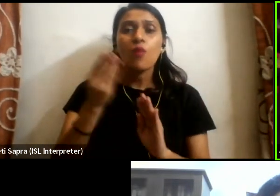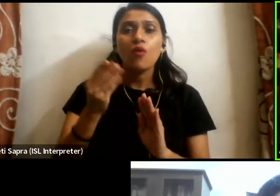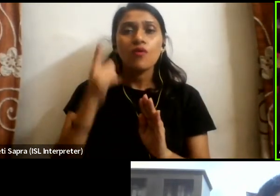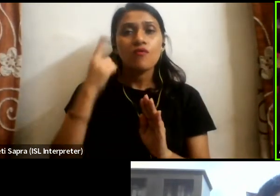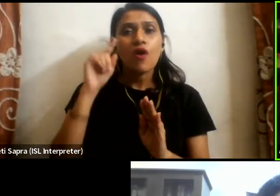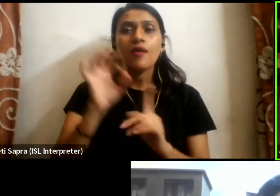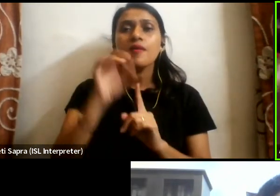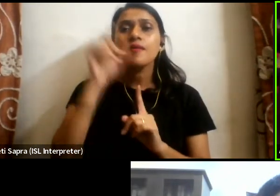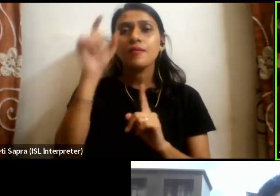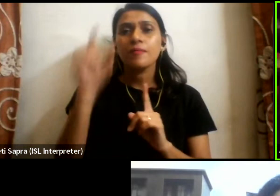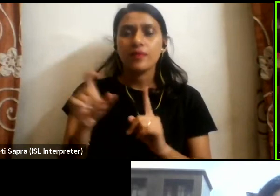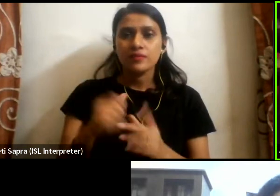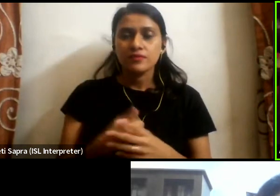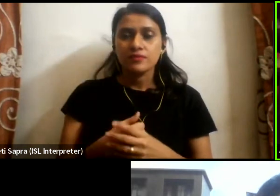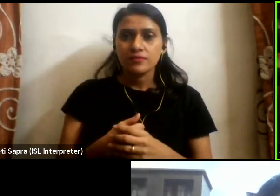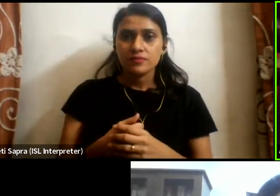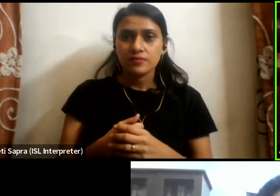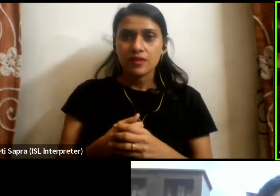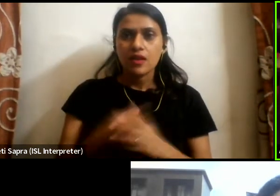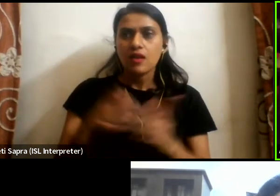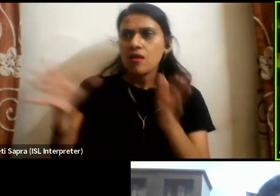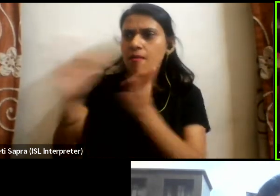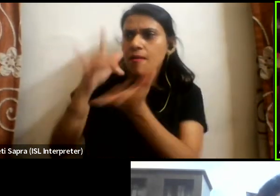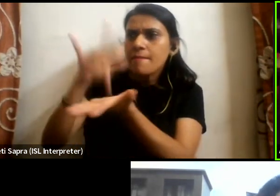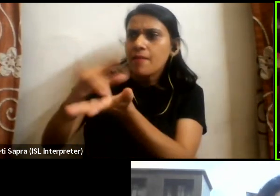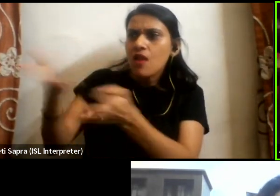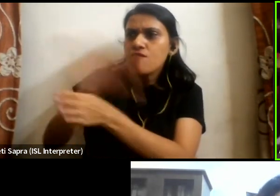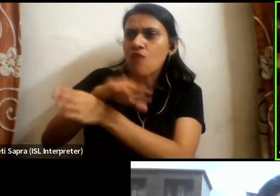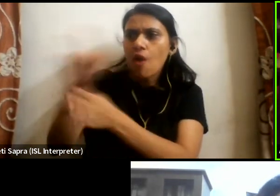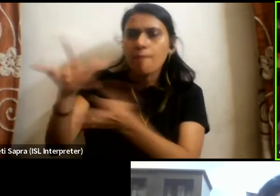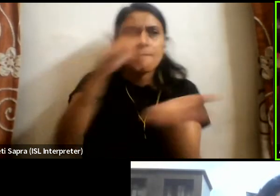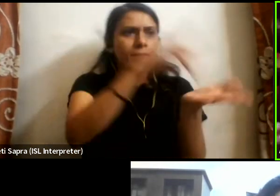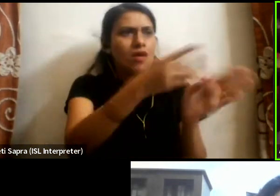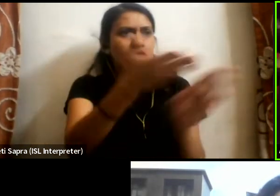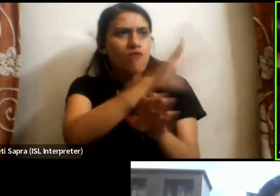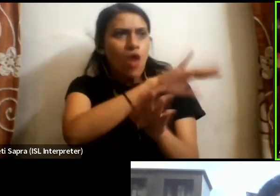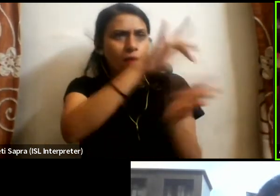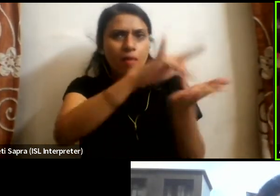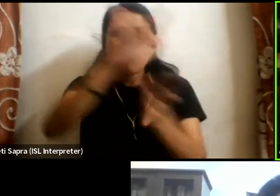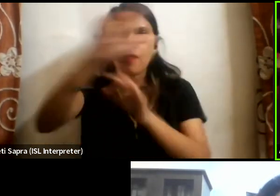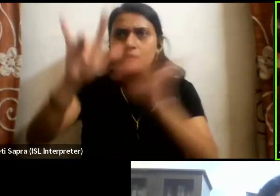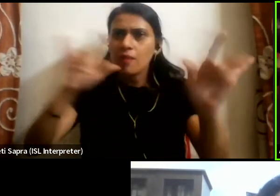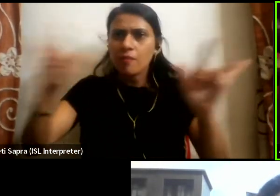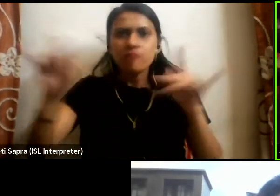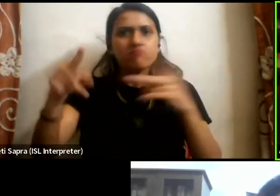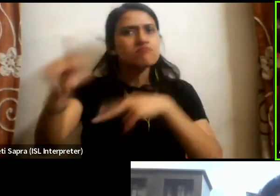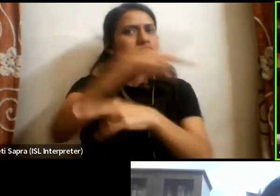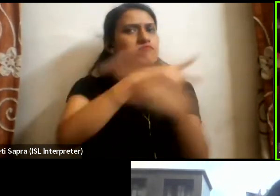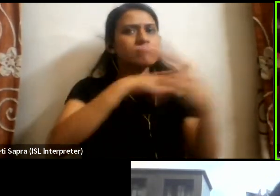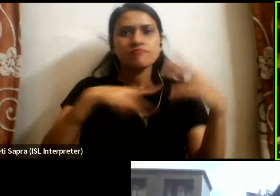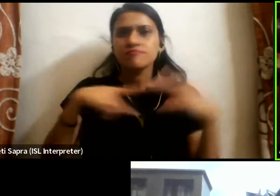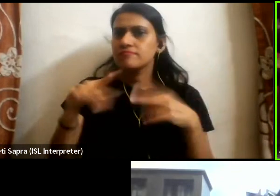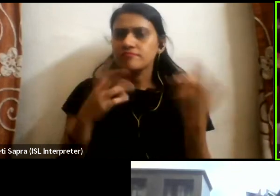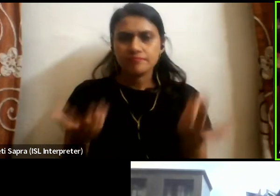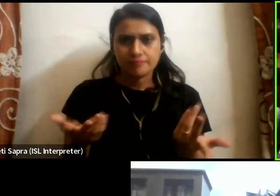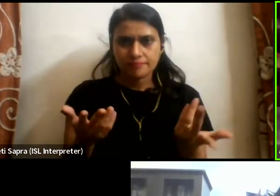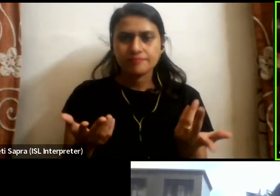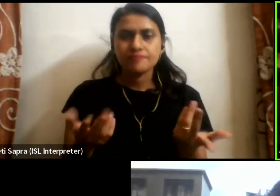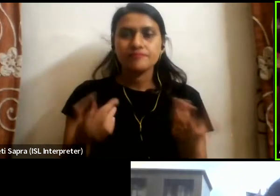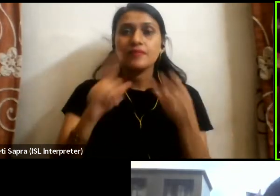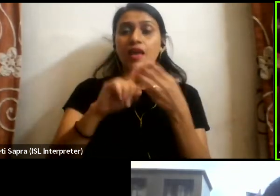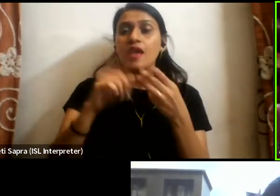as the person's race, the geographic location that that person stays in, which maps onto very often, obviously, the